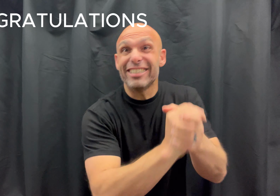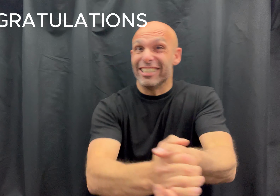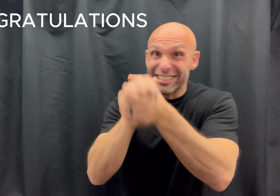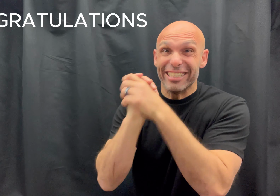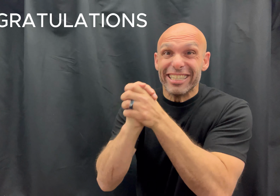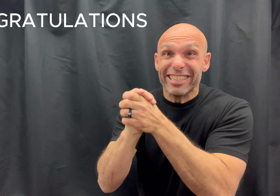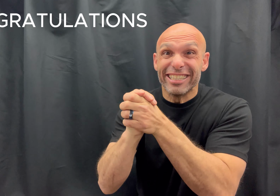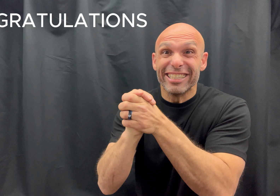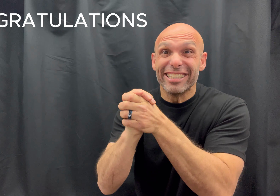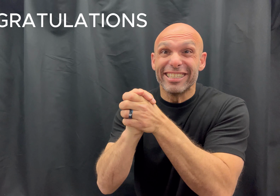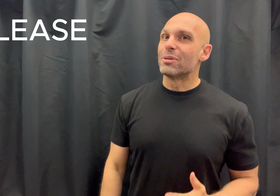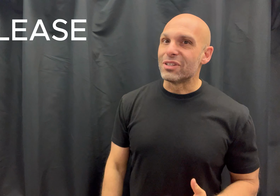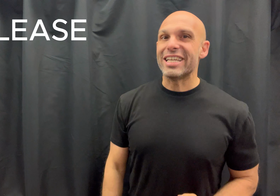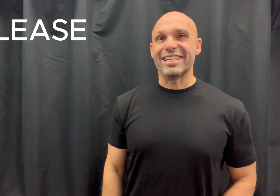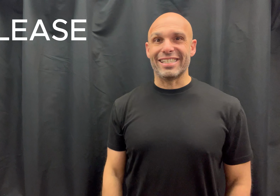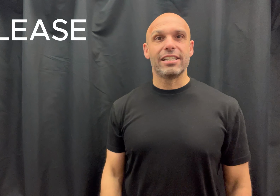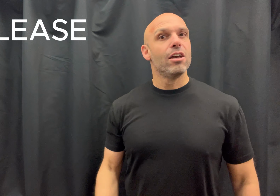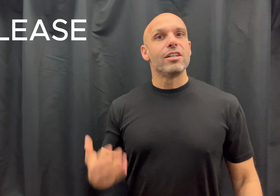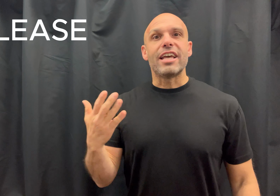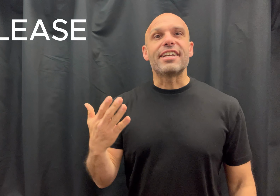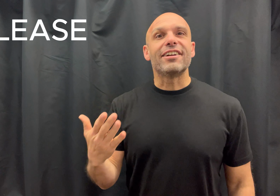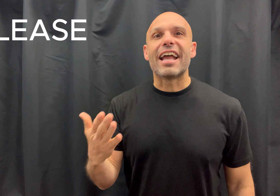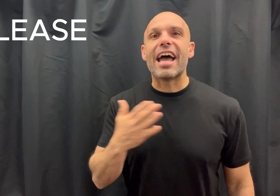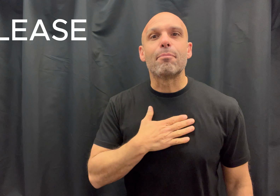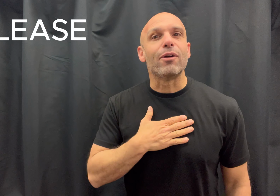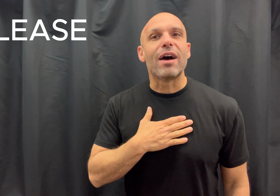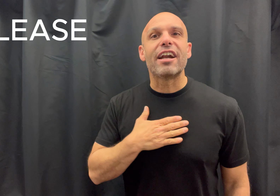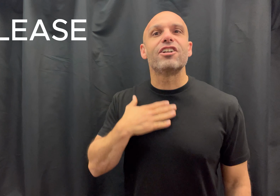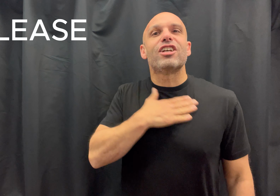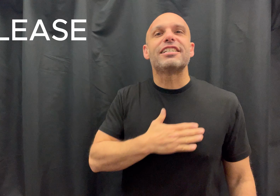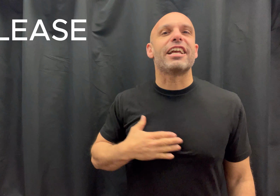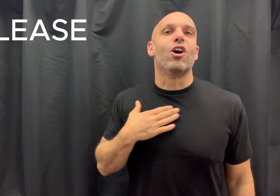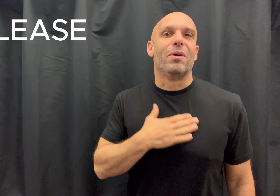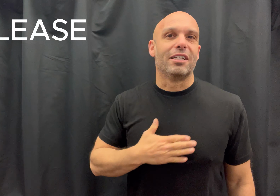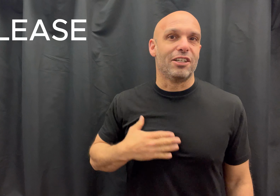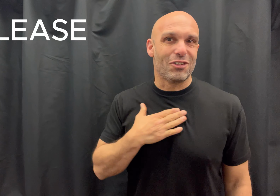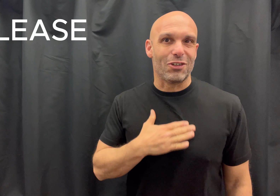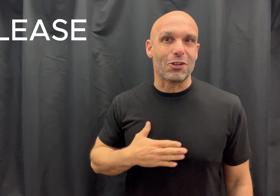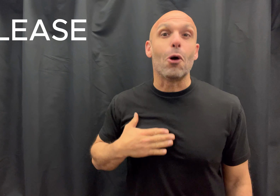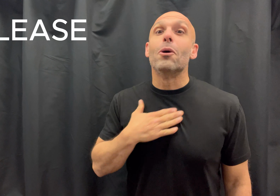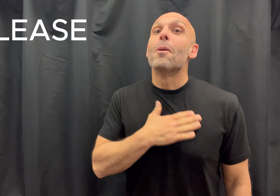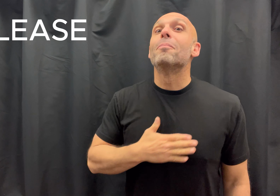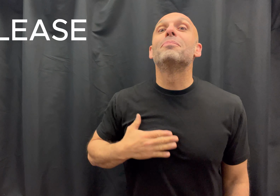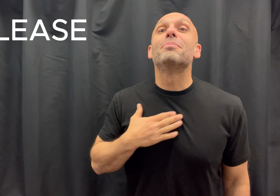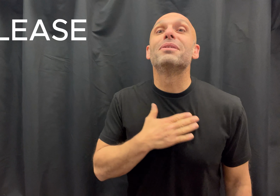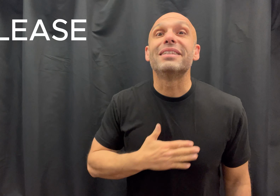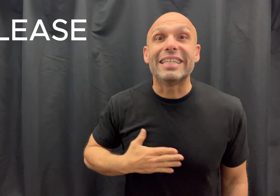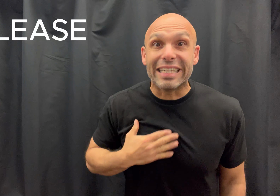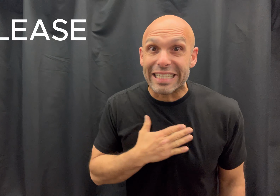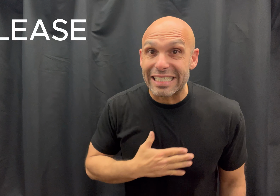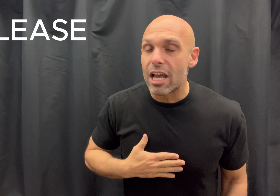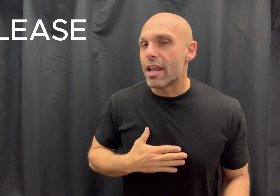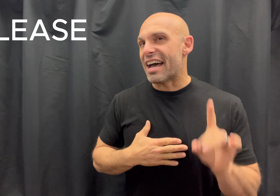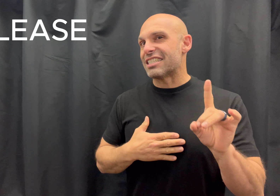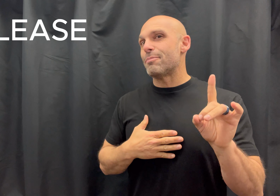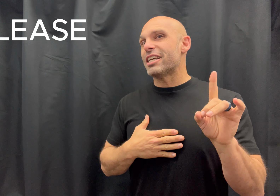congratulations. Please take your hand, put it right on your chest and go in a little circle. Please, not to be